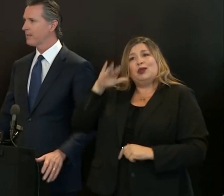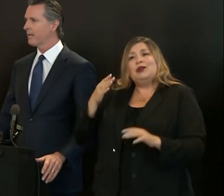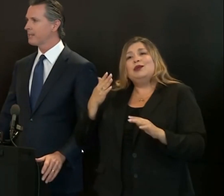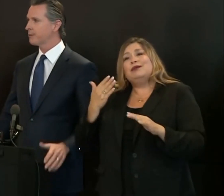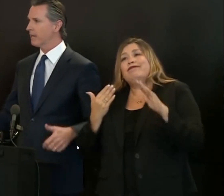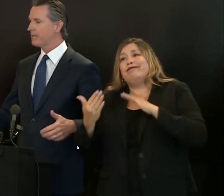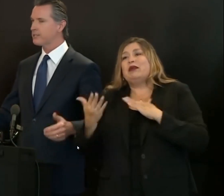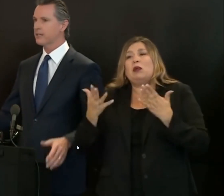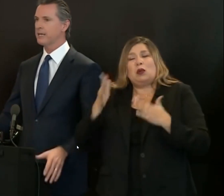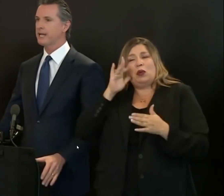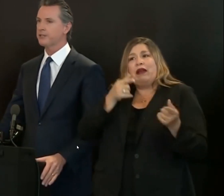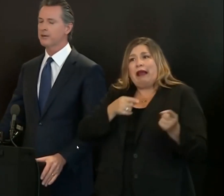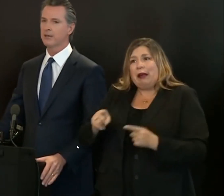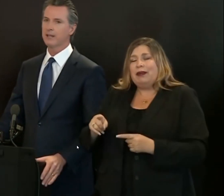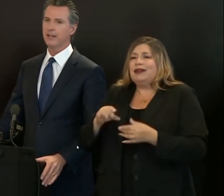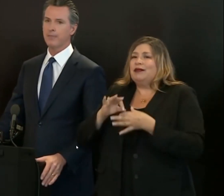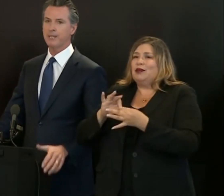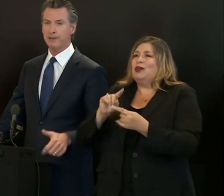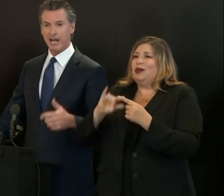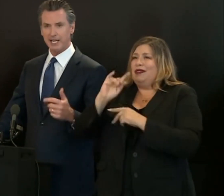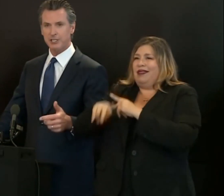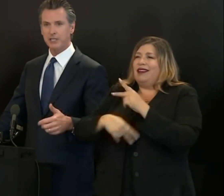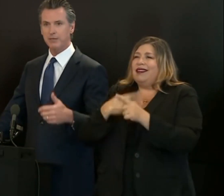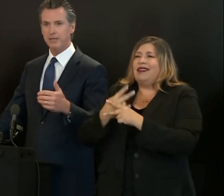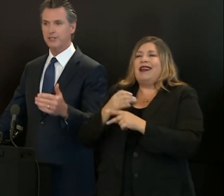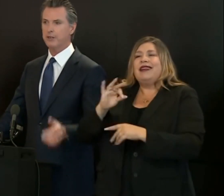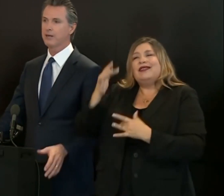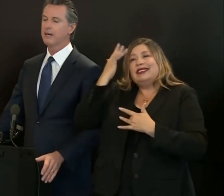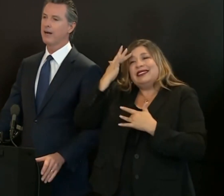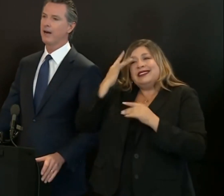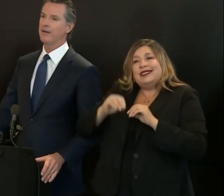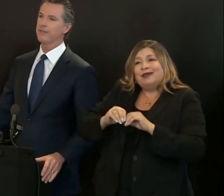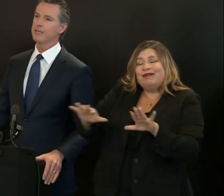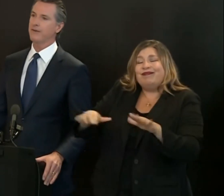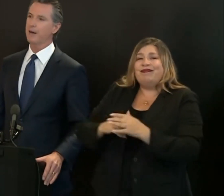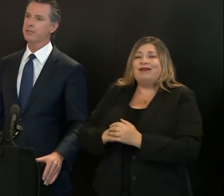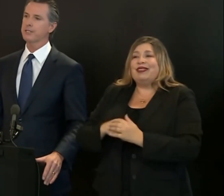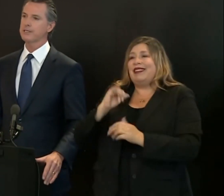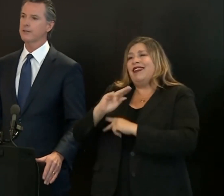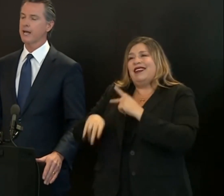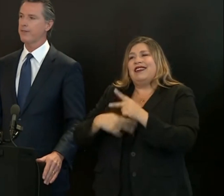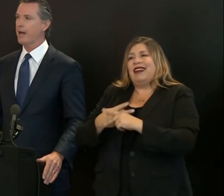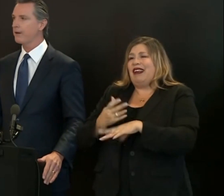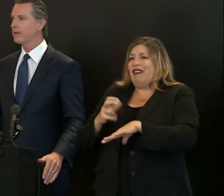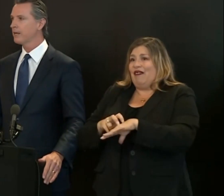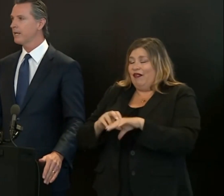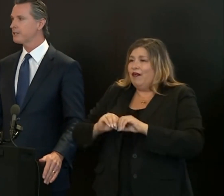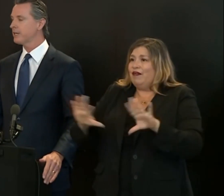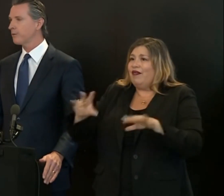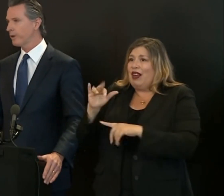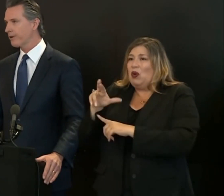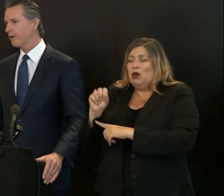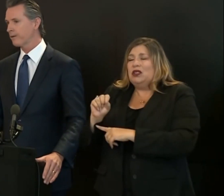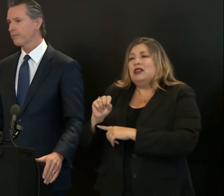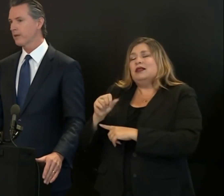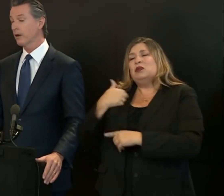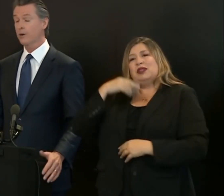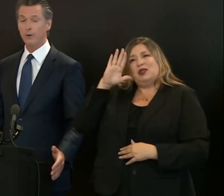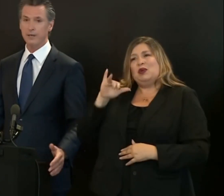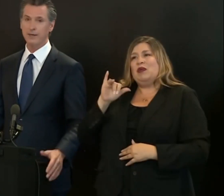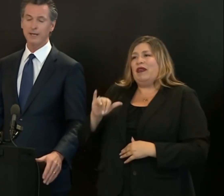inevitable as it relates to the nature, the epidemiology, the nature of these viruses, that incident would